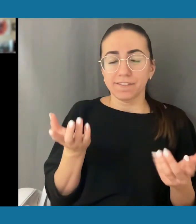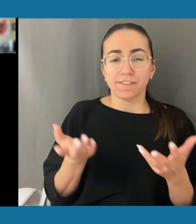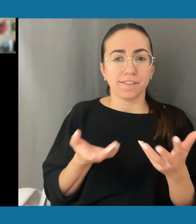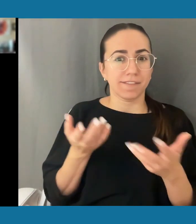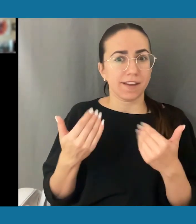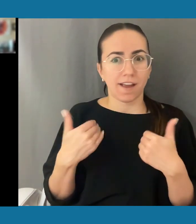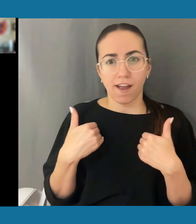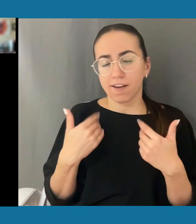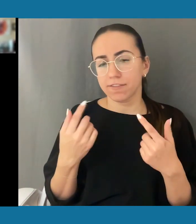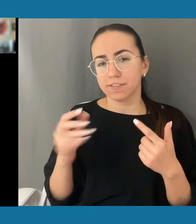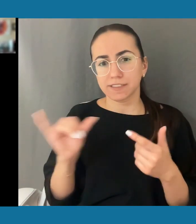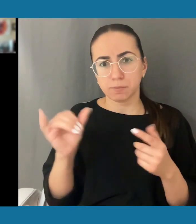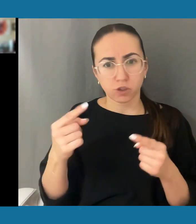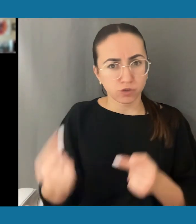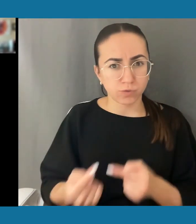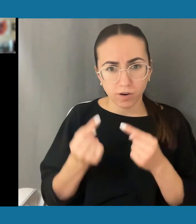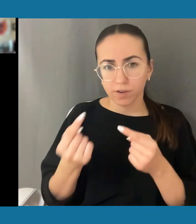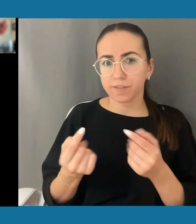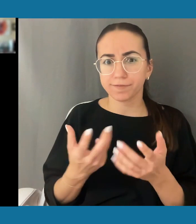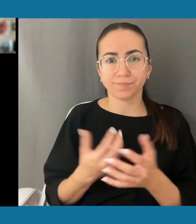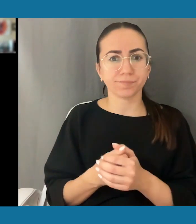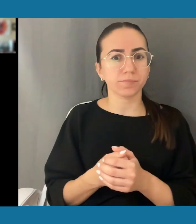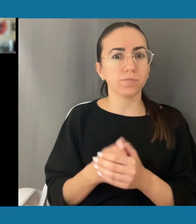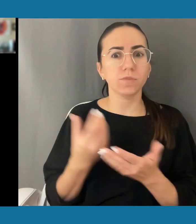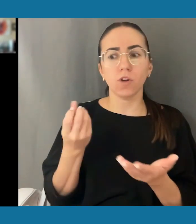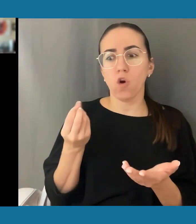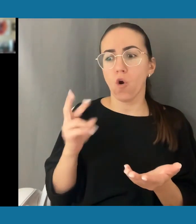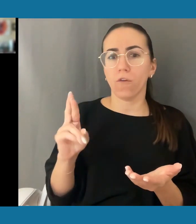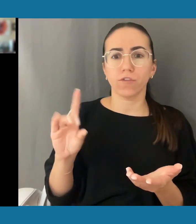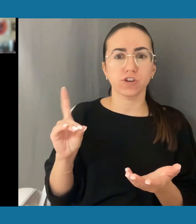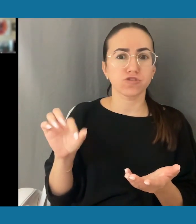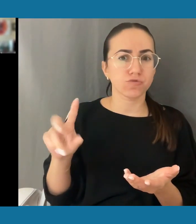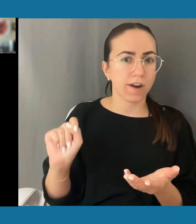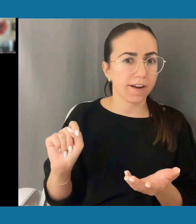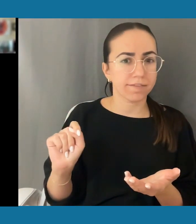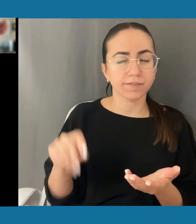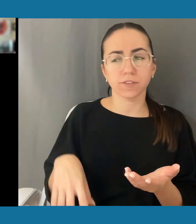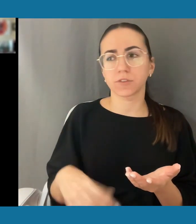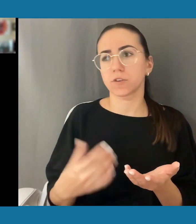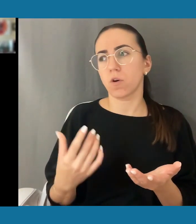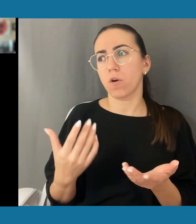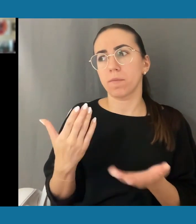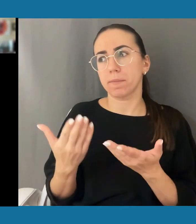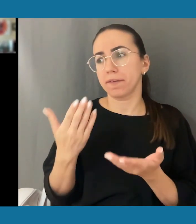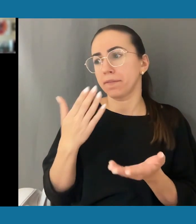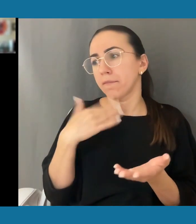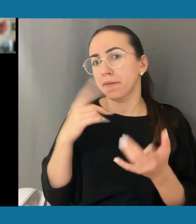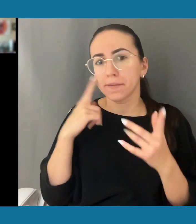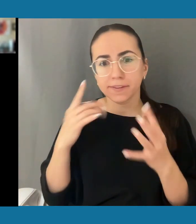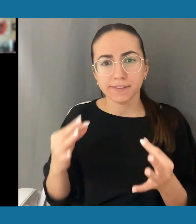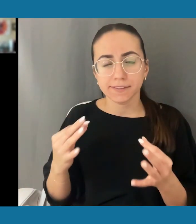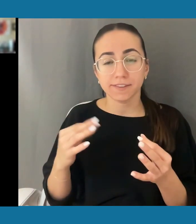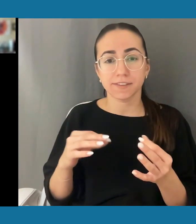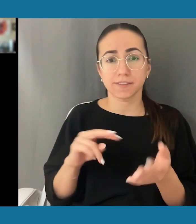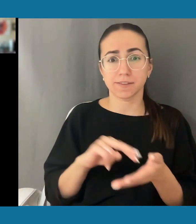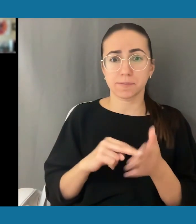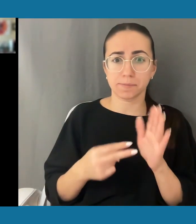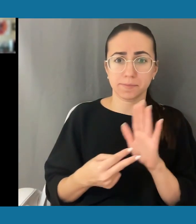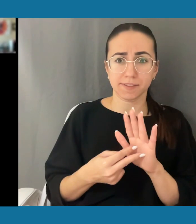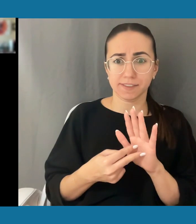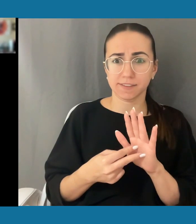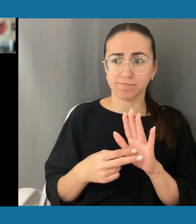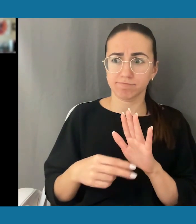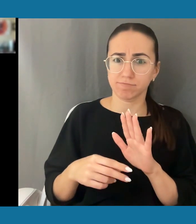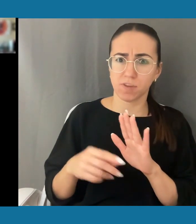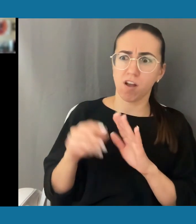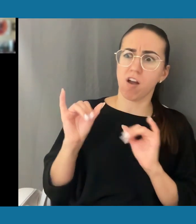overdraft or make some, you know, poor decision, it's kind of this immediate jump to, well, they need a guardian. Well, no, not necessarily. They